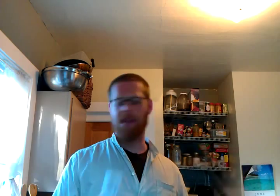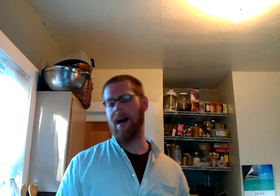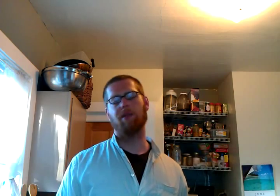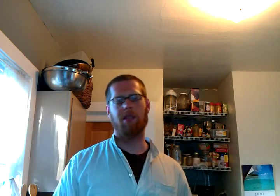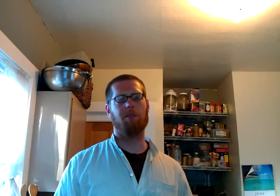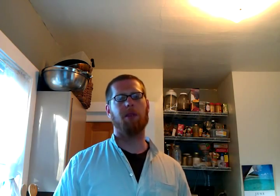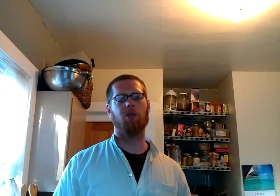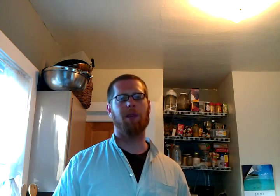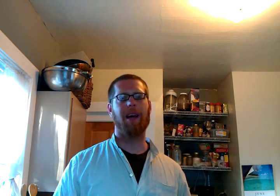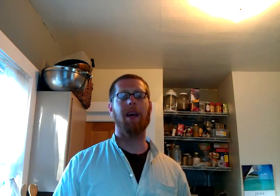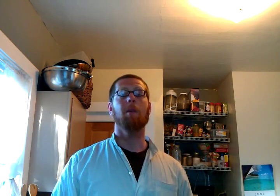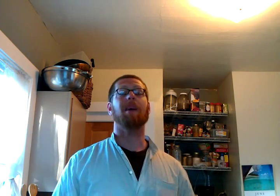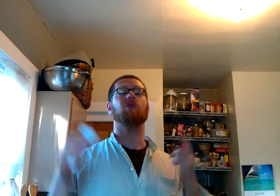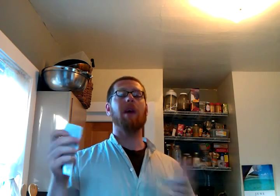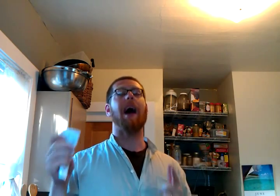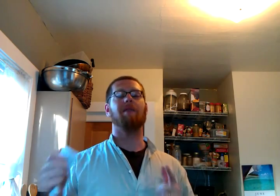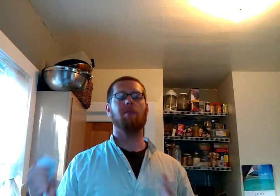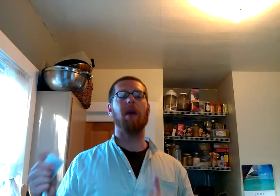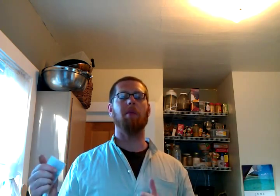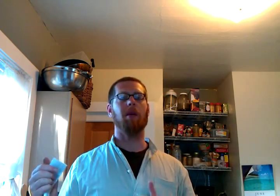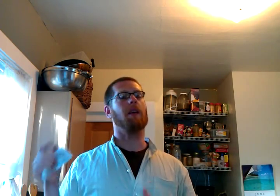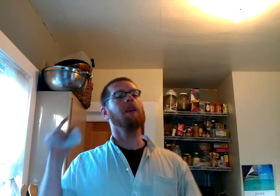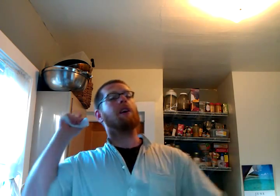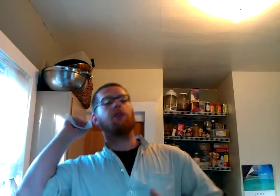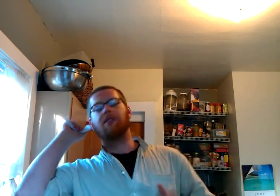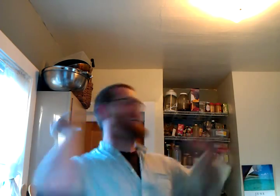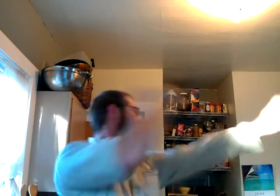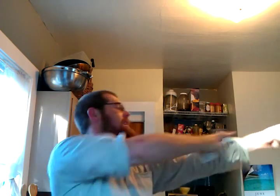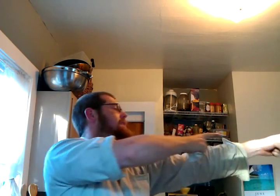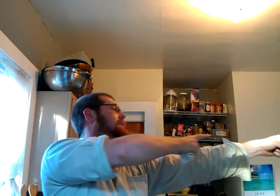house as much as we'd like, because we have a baby. Christina? Oh, yeah.